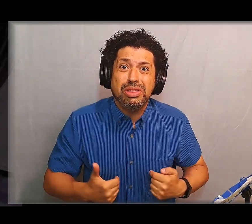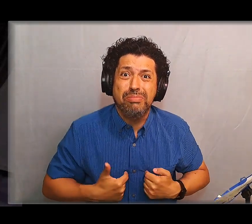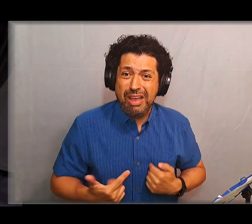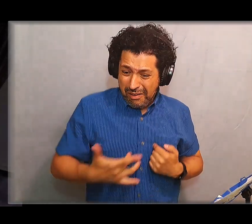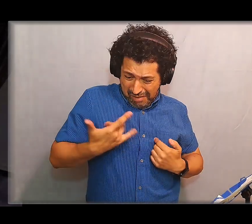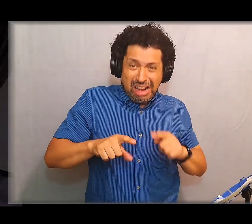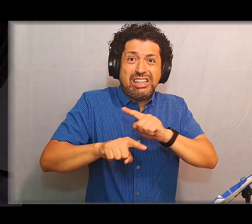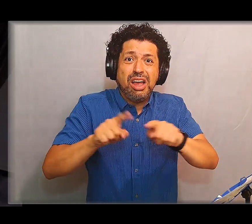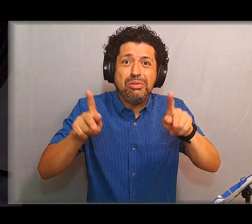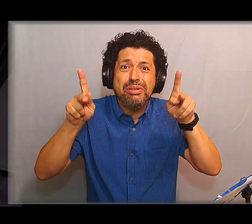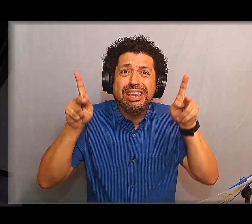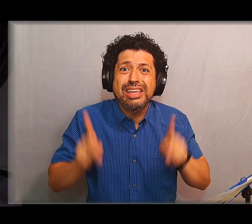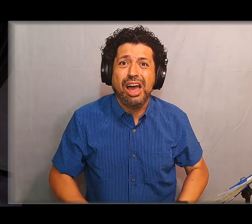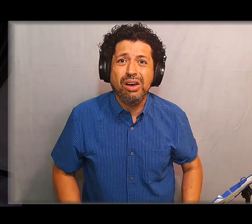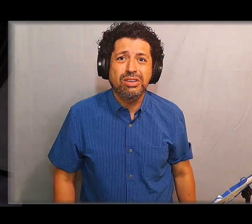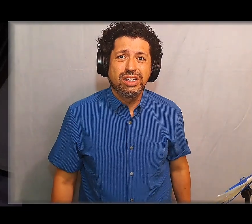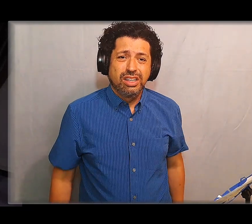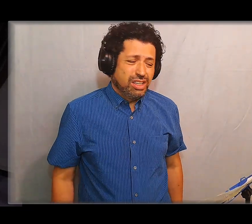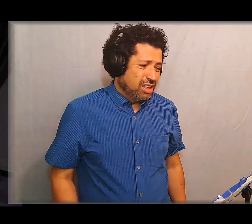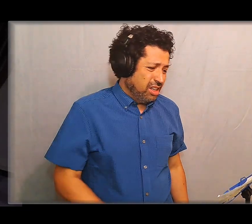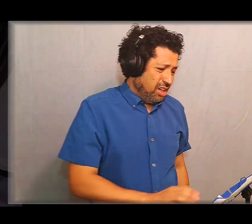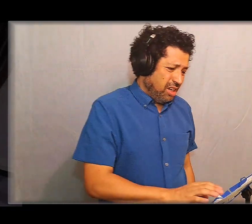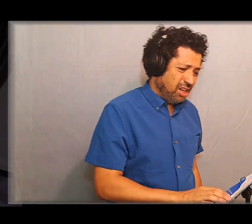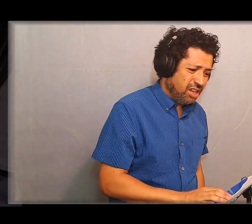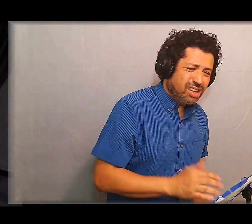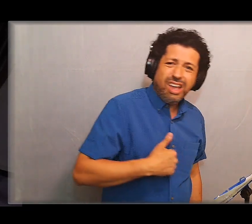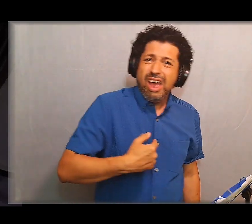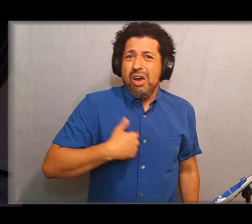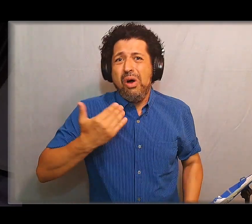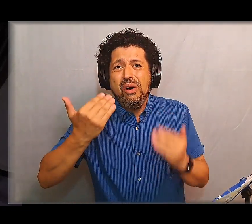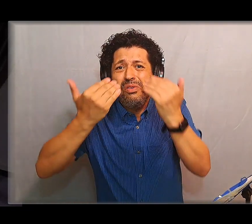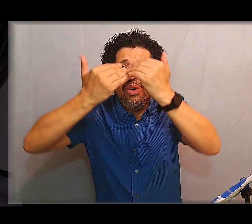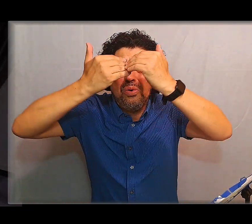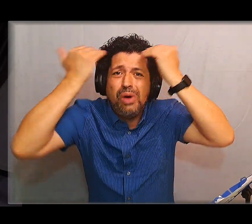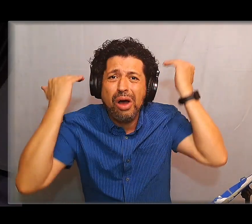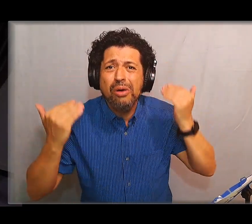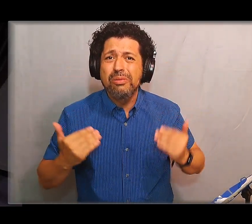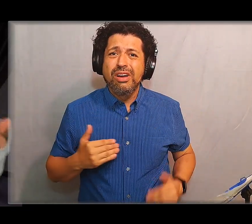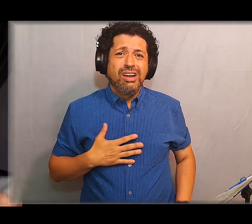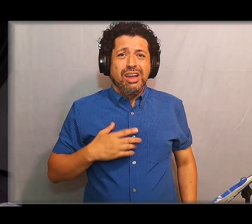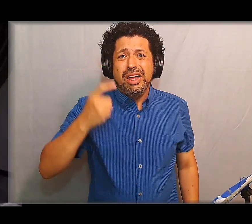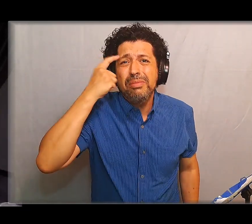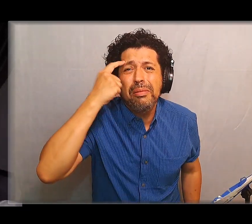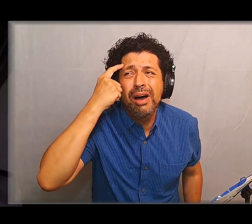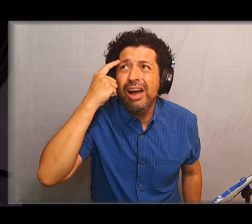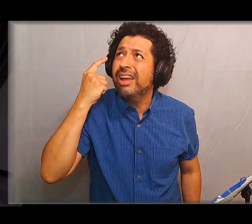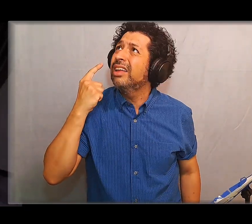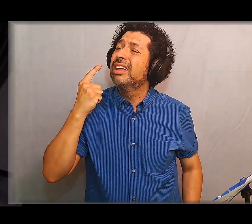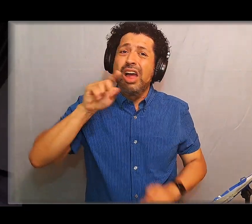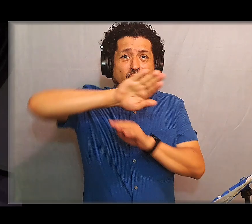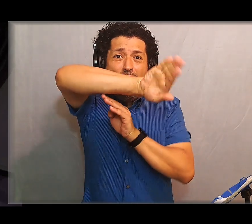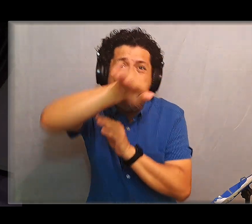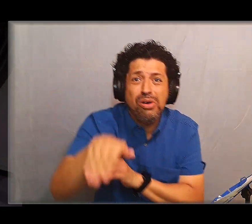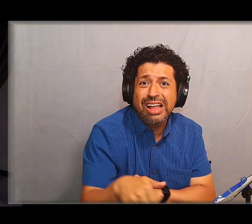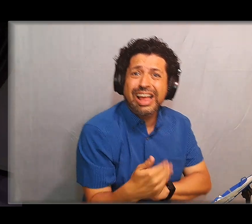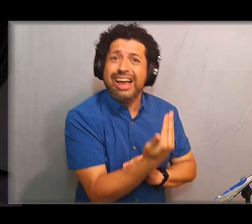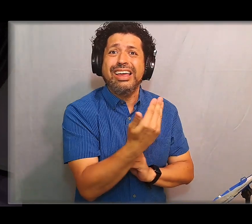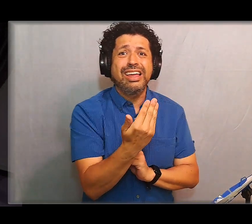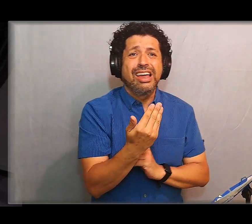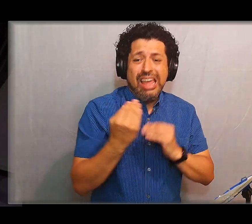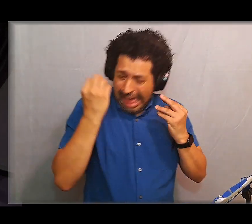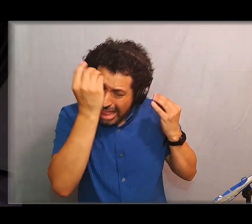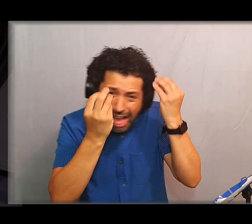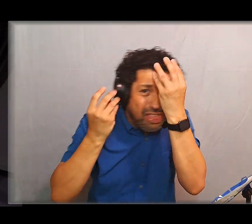me? Feels like I'm somebody else. I get overwhelmed in my mind. Late at